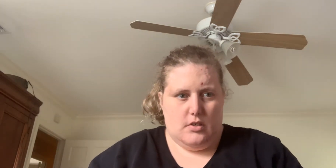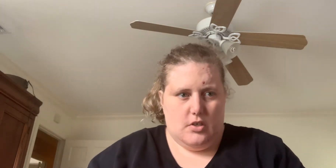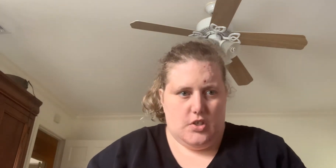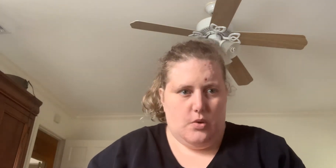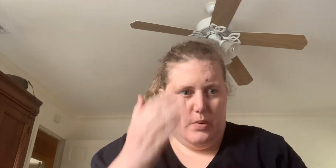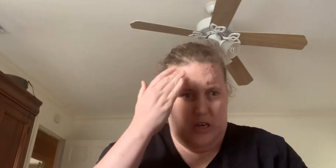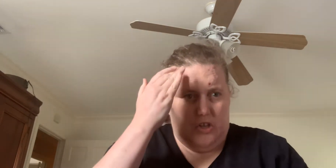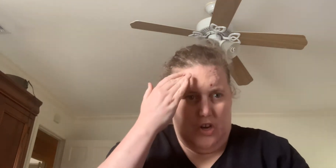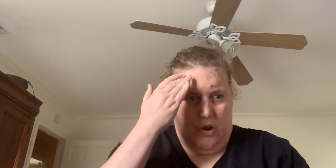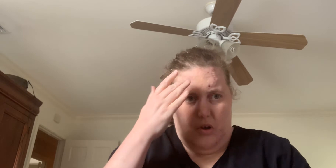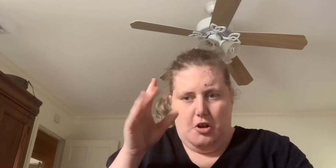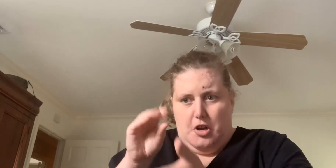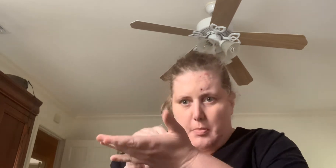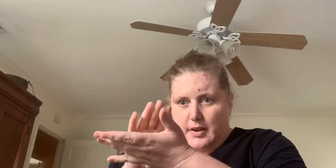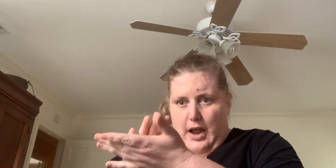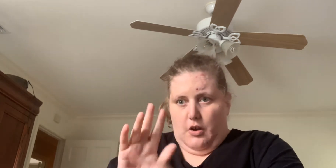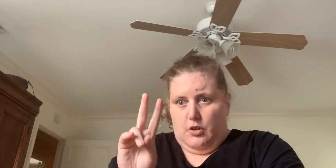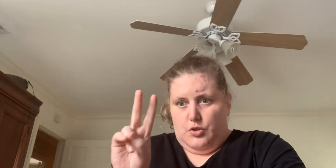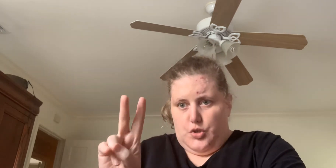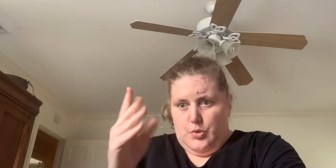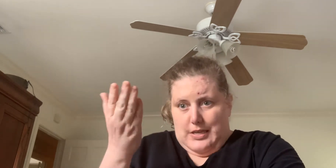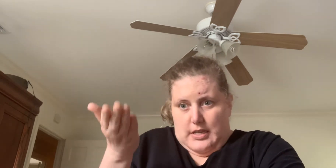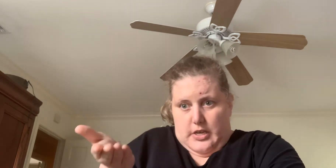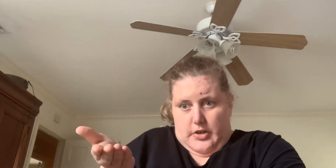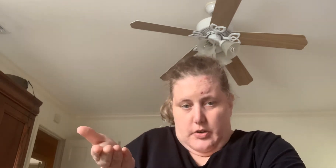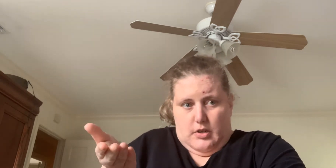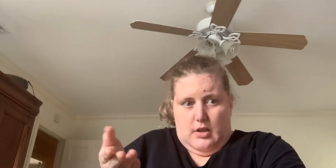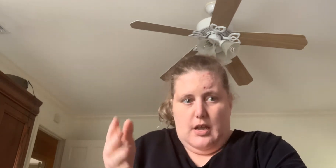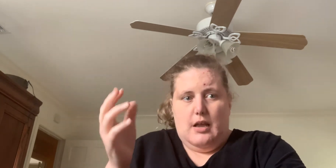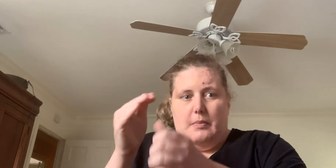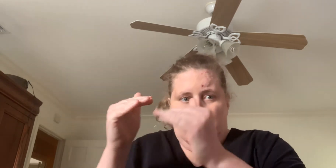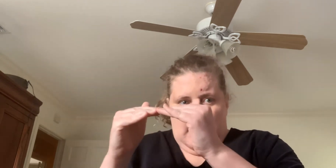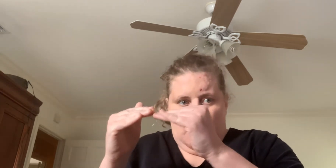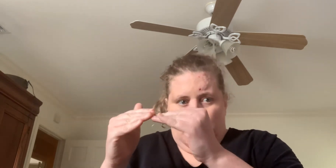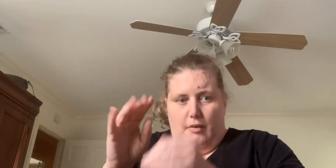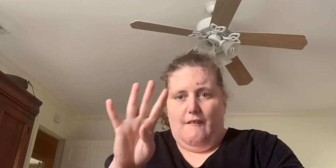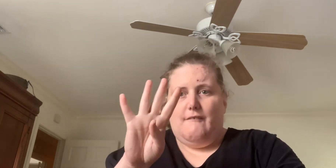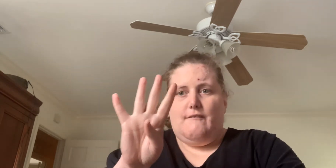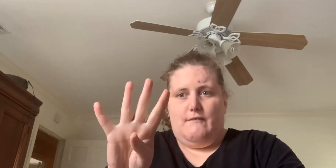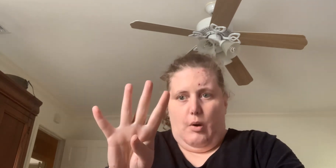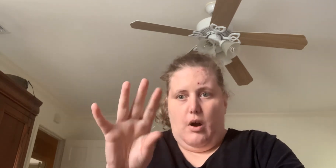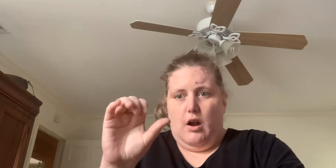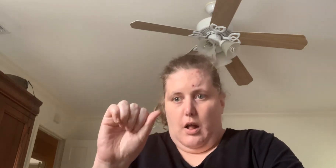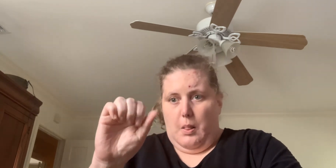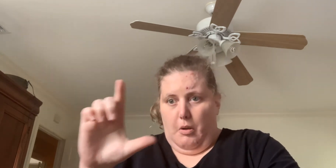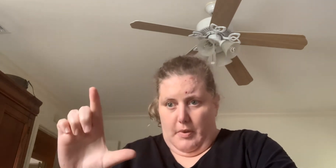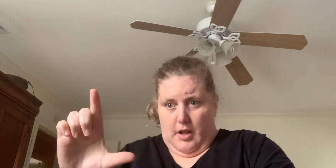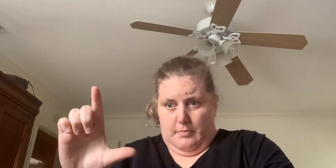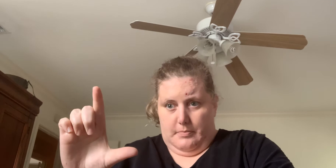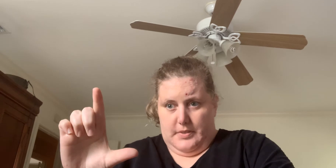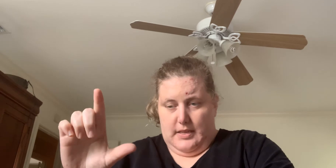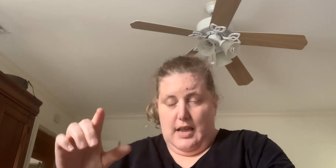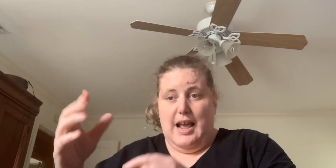here. That'll give us 4 aluminums and 6 oxygens. Then we can go on this side and add a